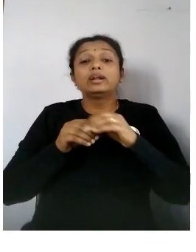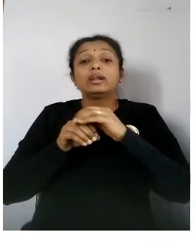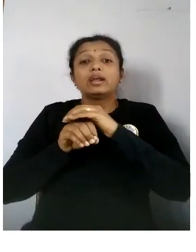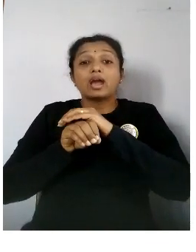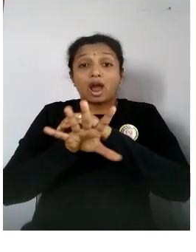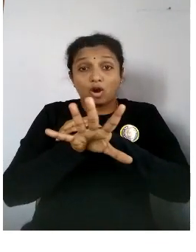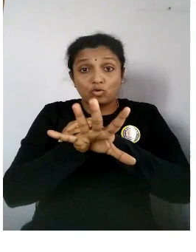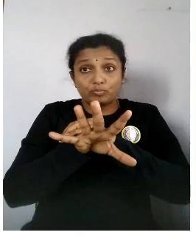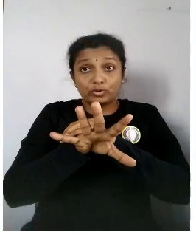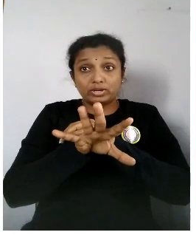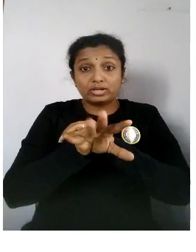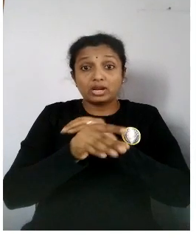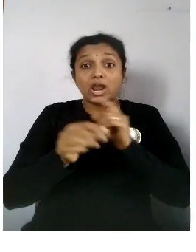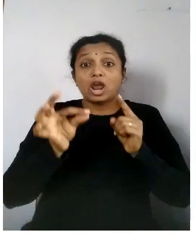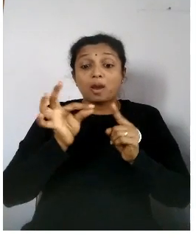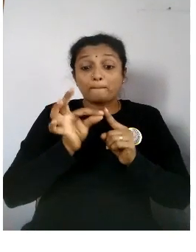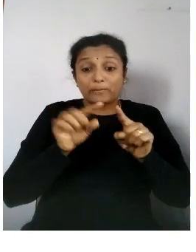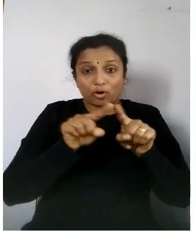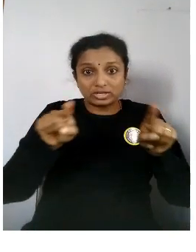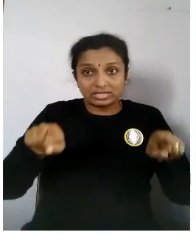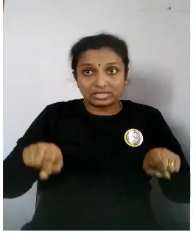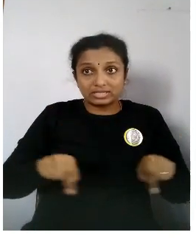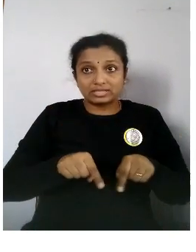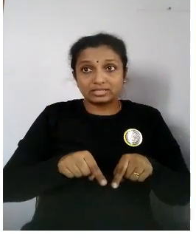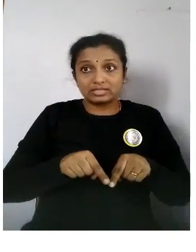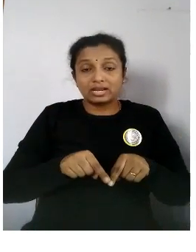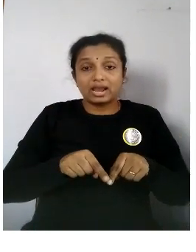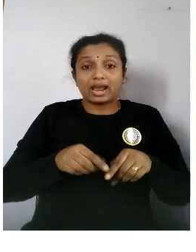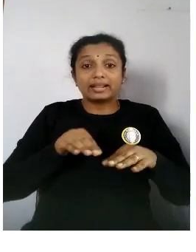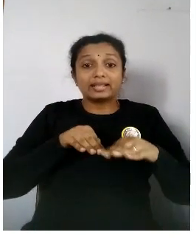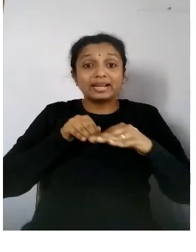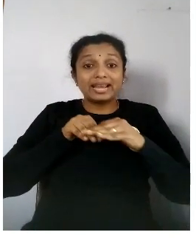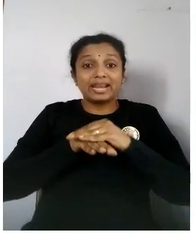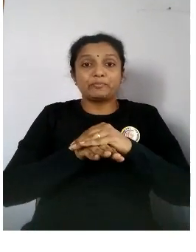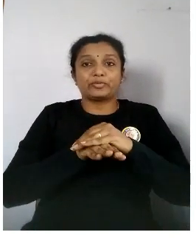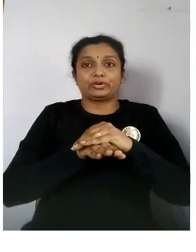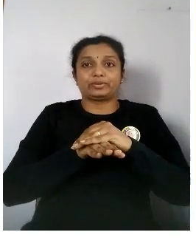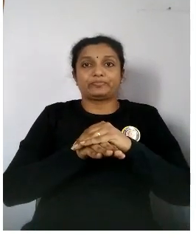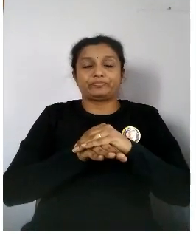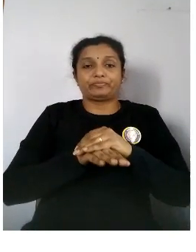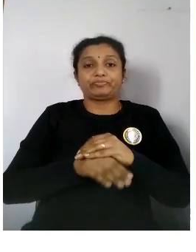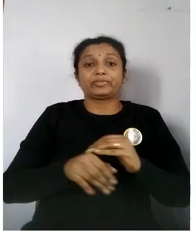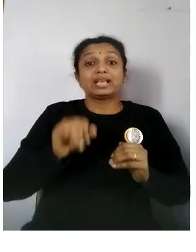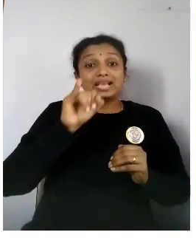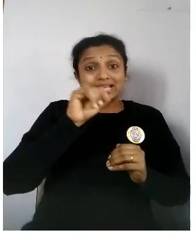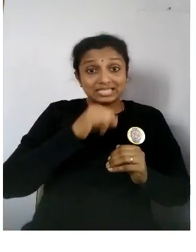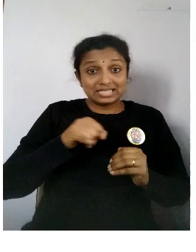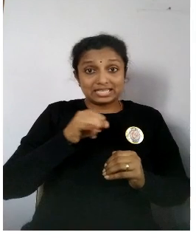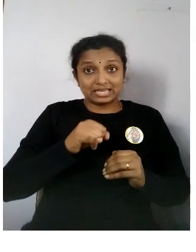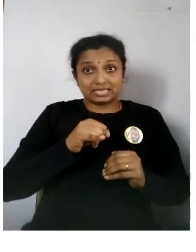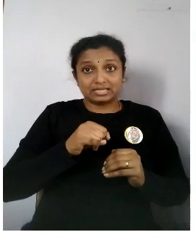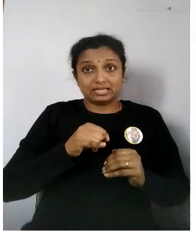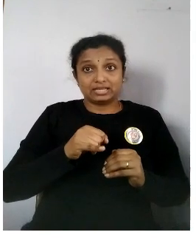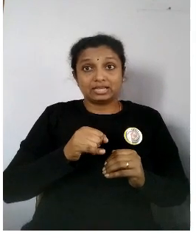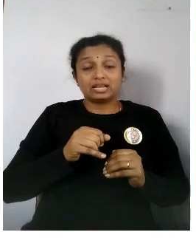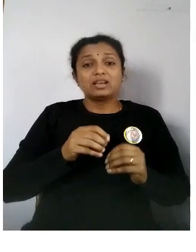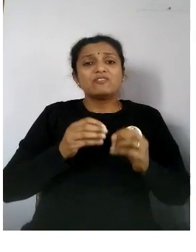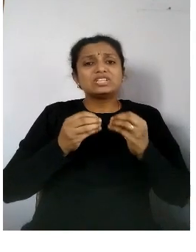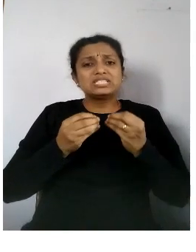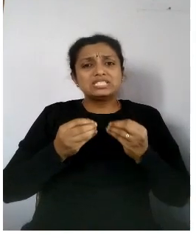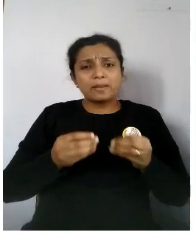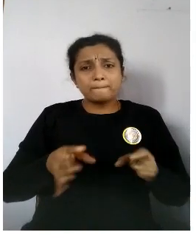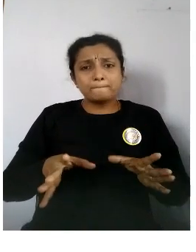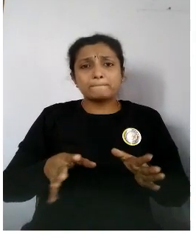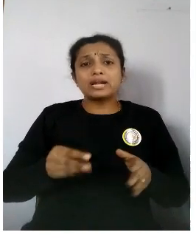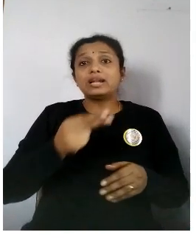What? Output, processors, and then input. Six,